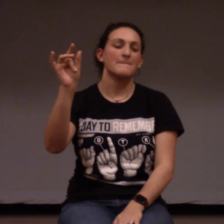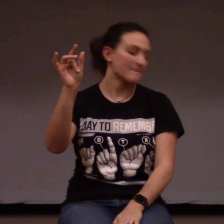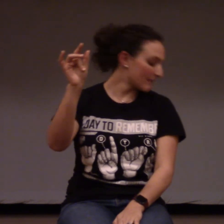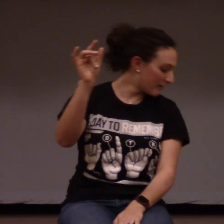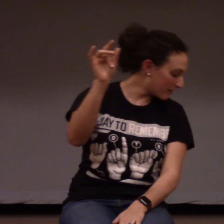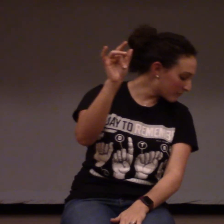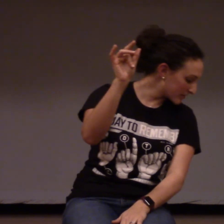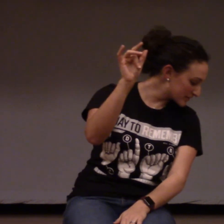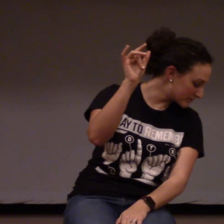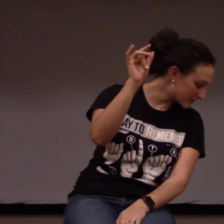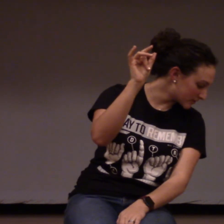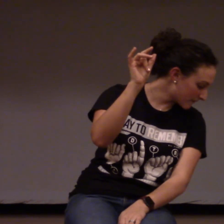What else did we do?